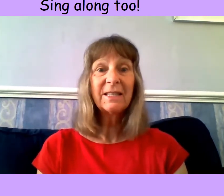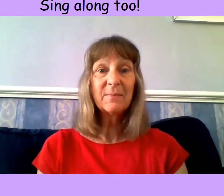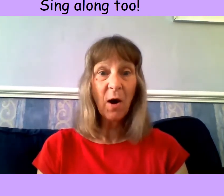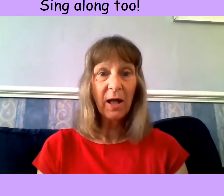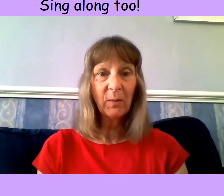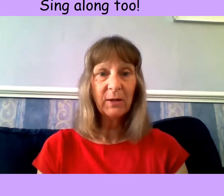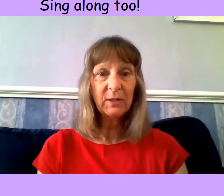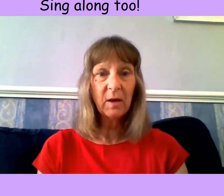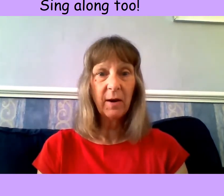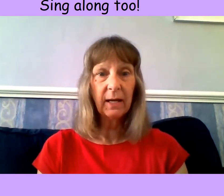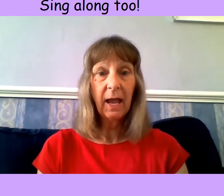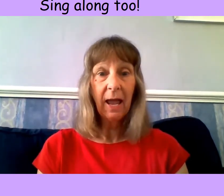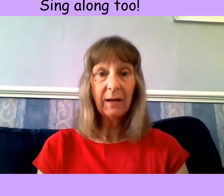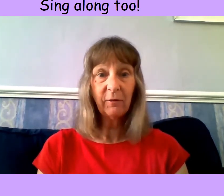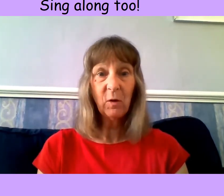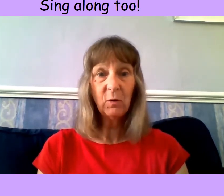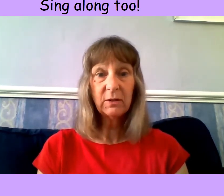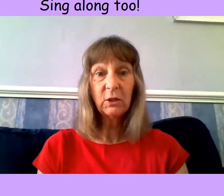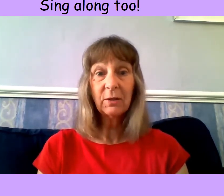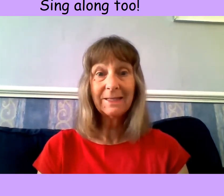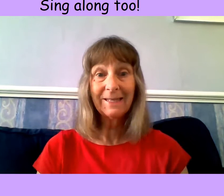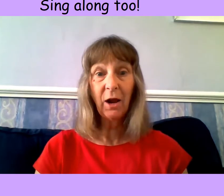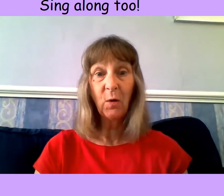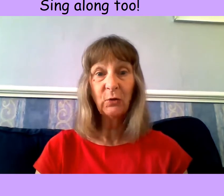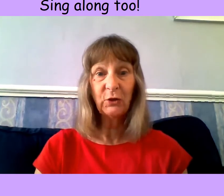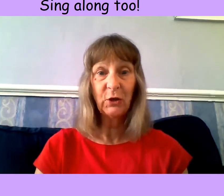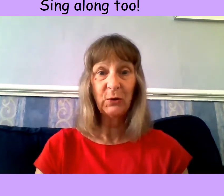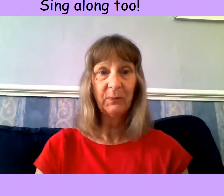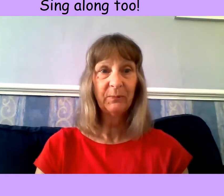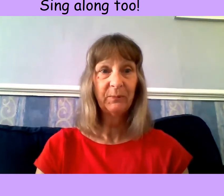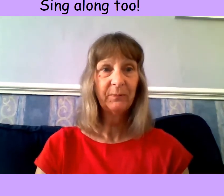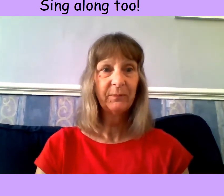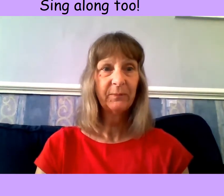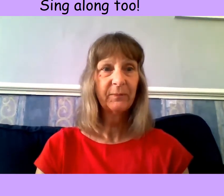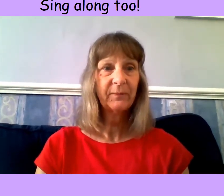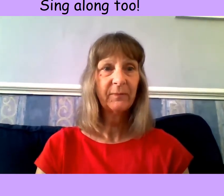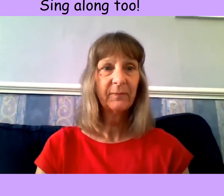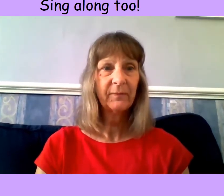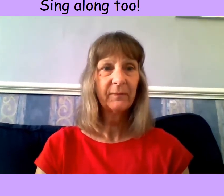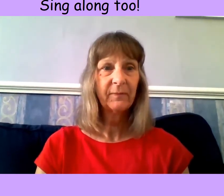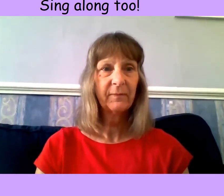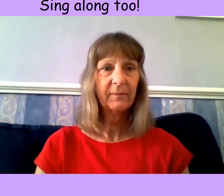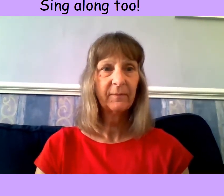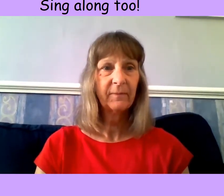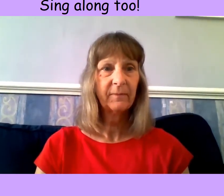to smile when you're signing. And of course, you can sing along too.